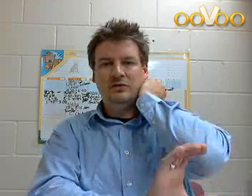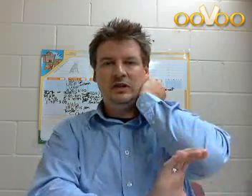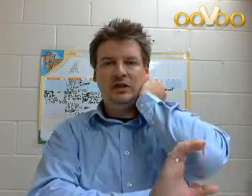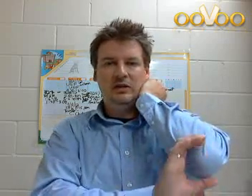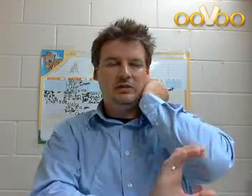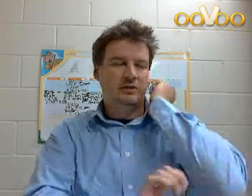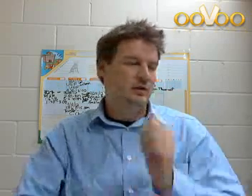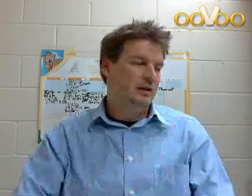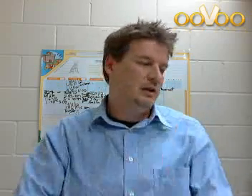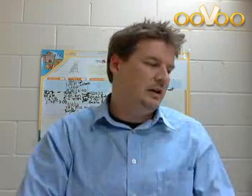C.